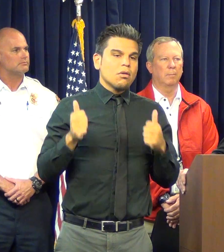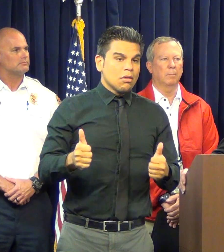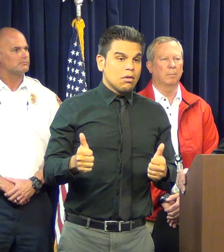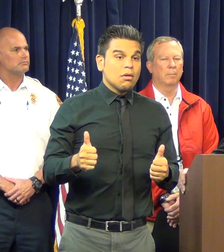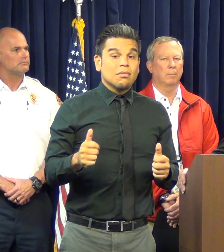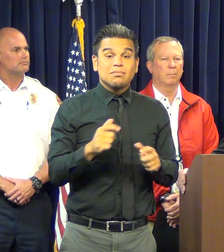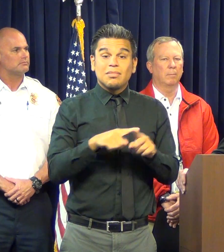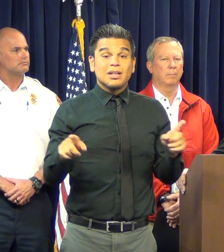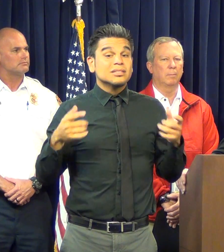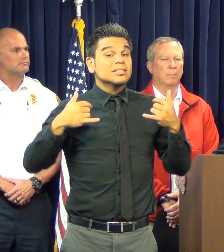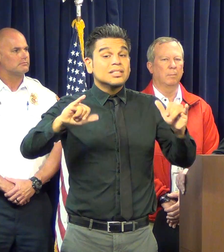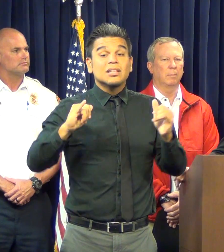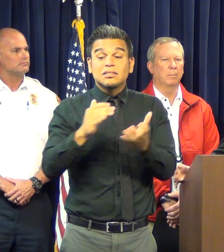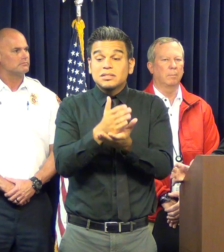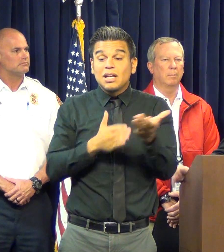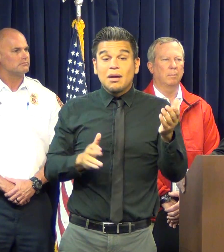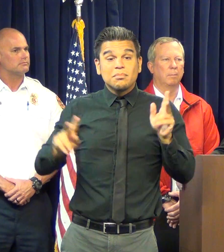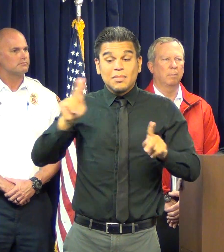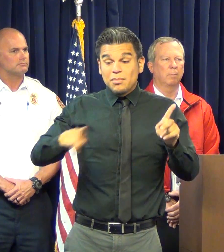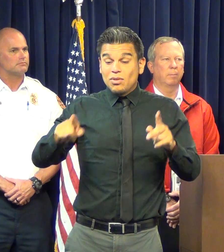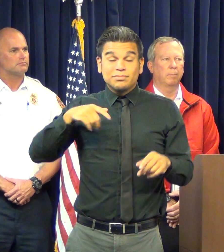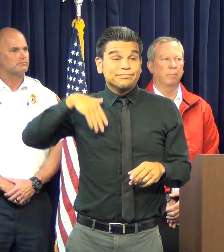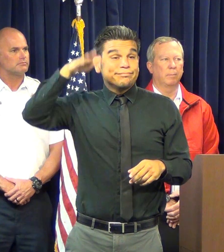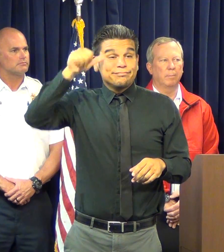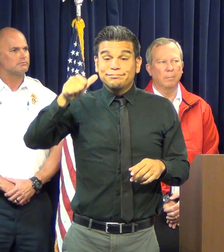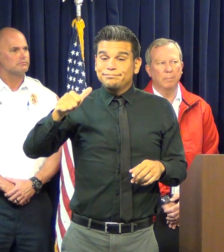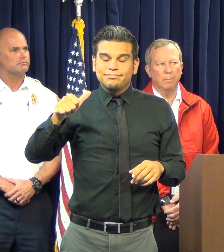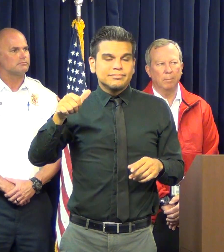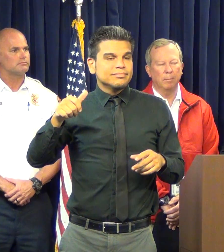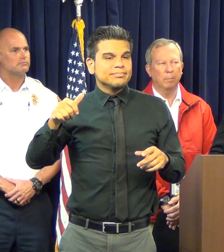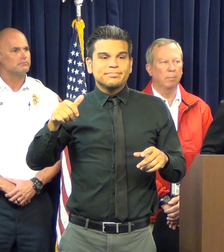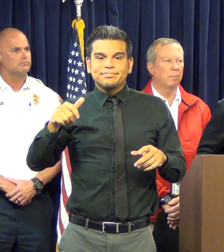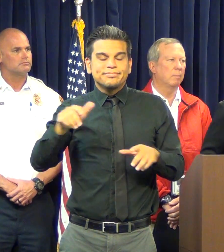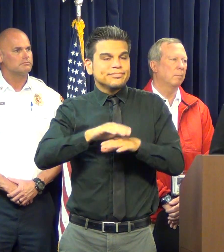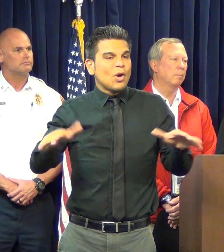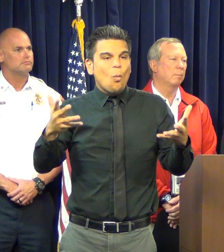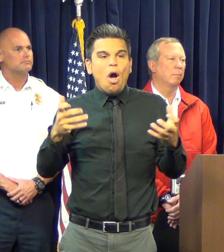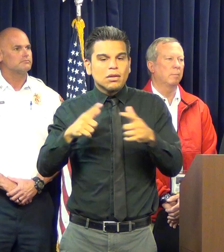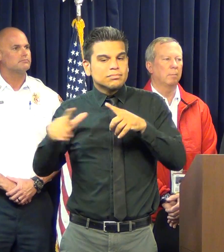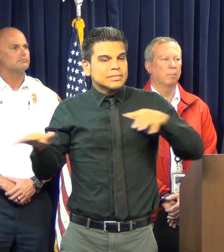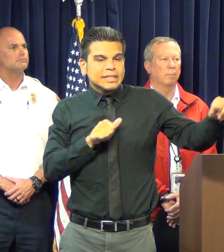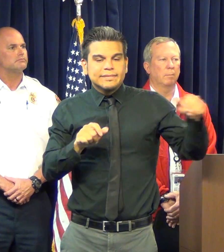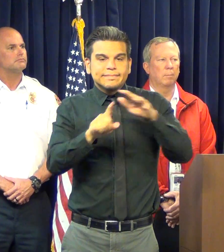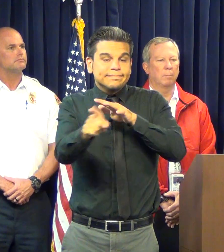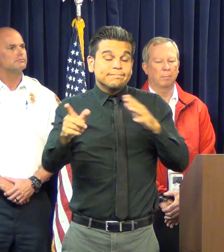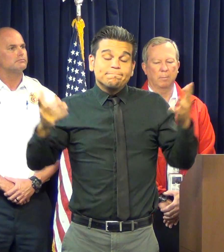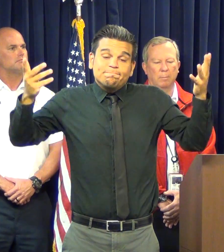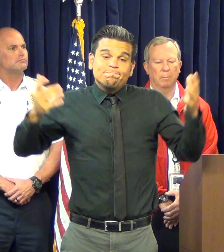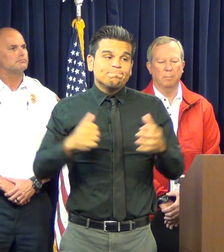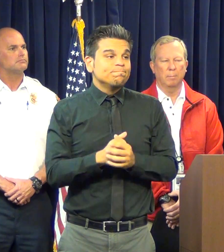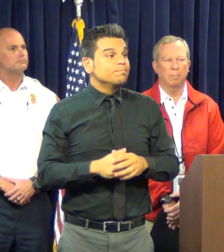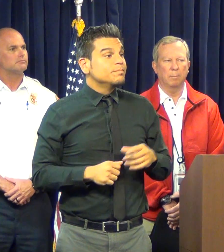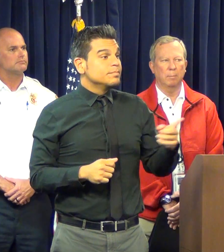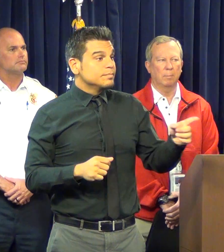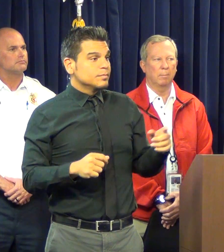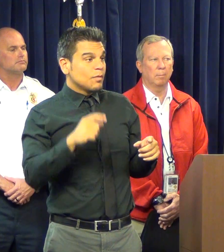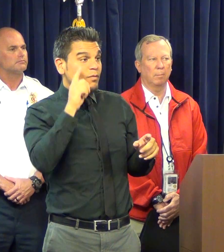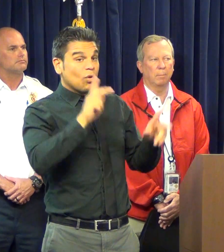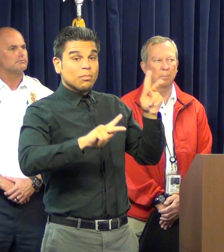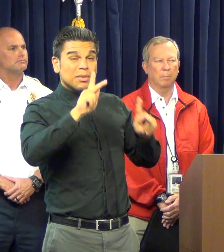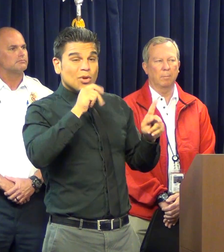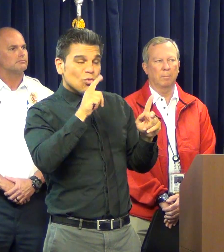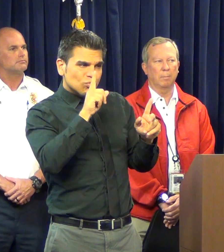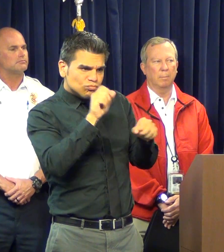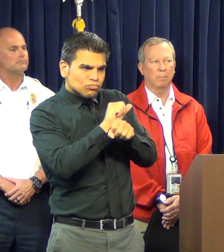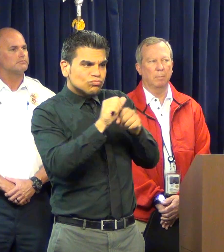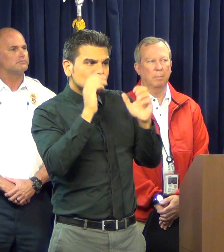not to follow the order. Mayor, in light of what we just heard from the National Weather Service, for those people that did heed the evacuation